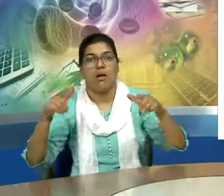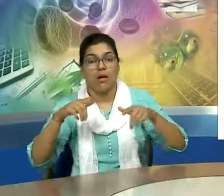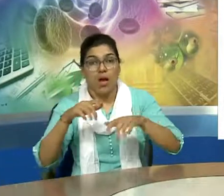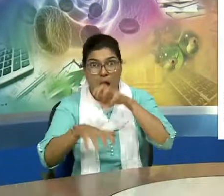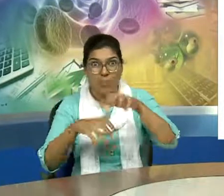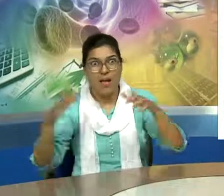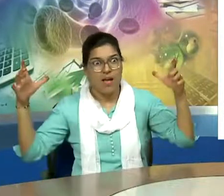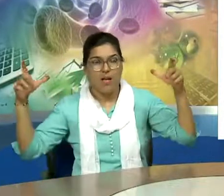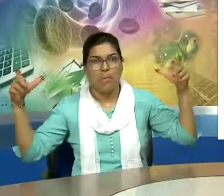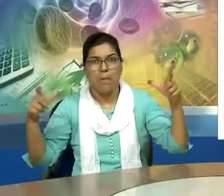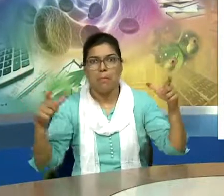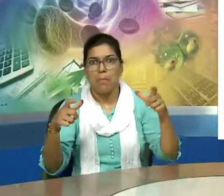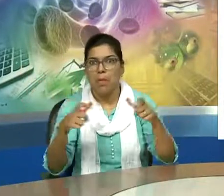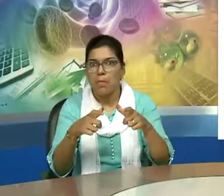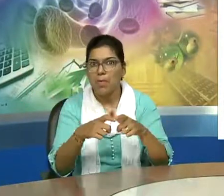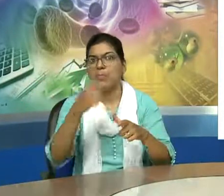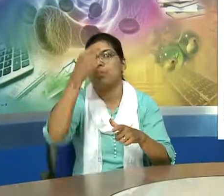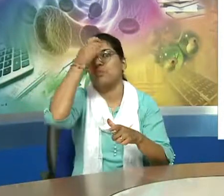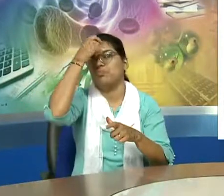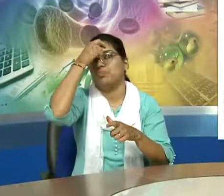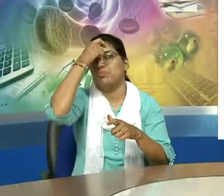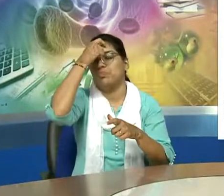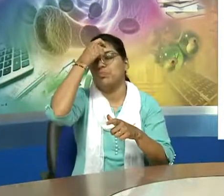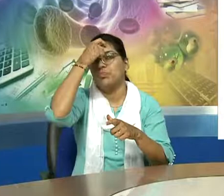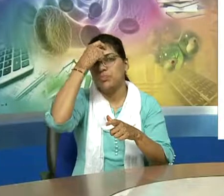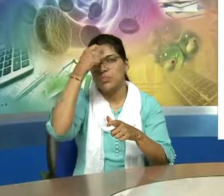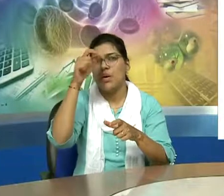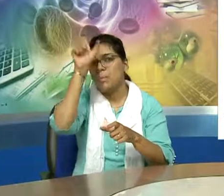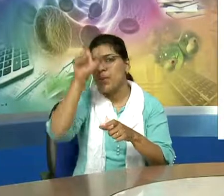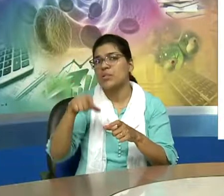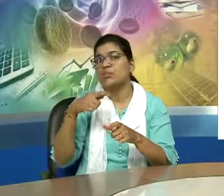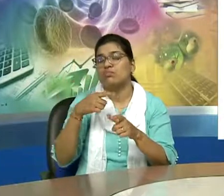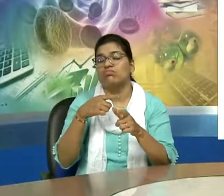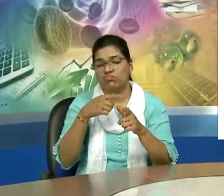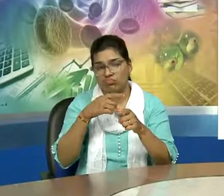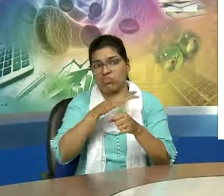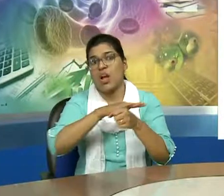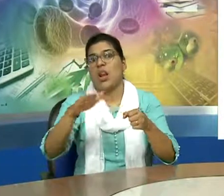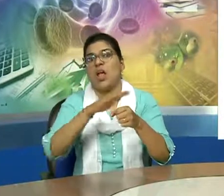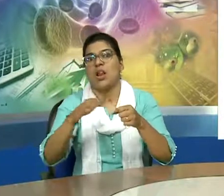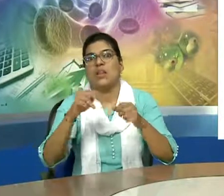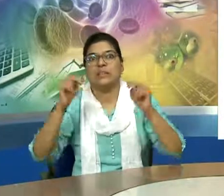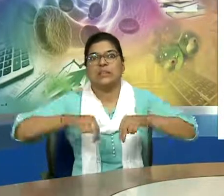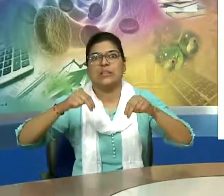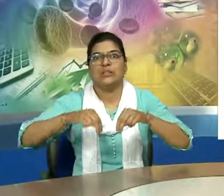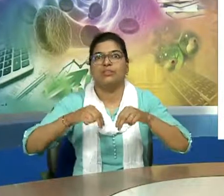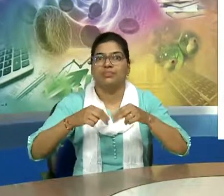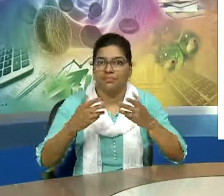entertainment purpose, like sports, and also by some poachers.